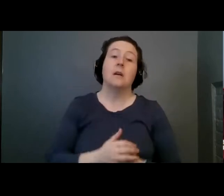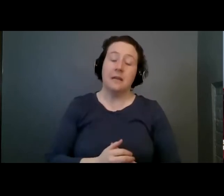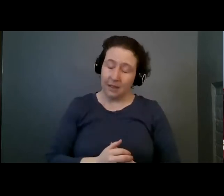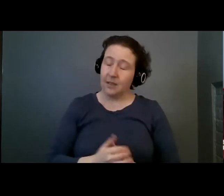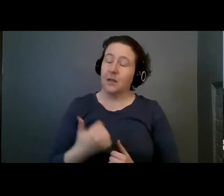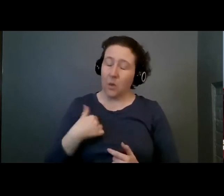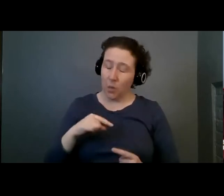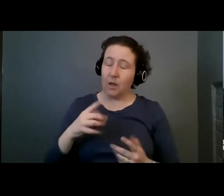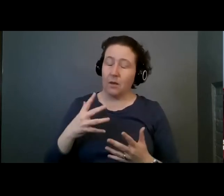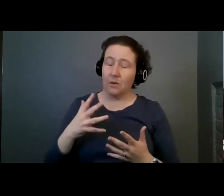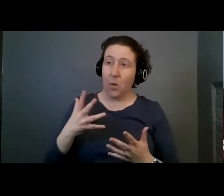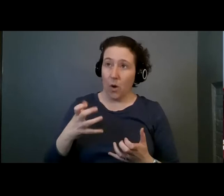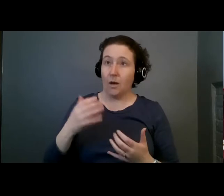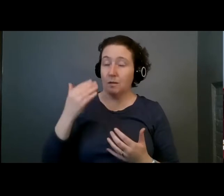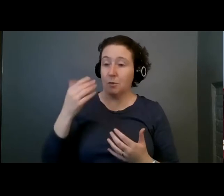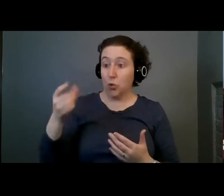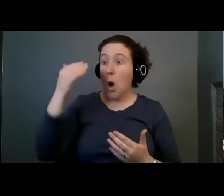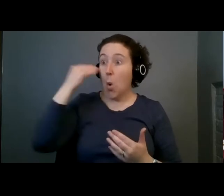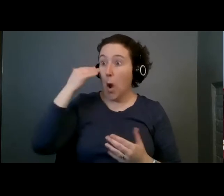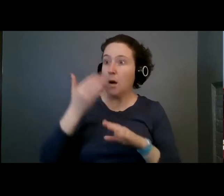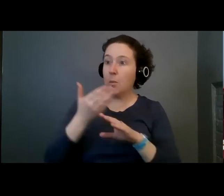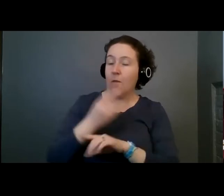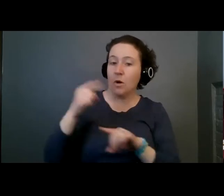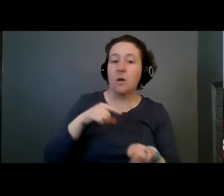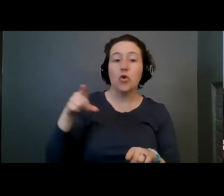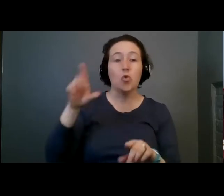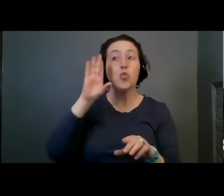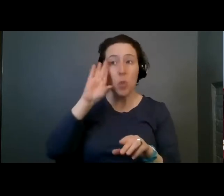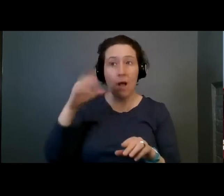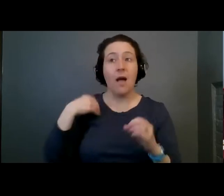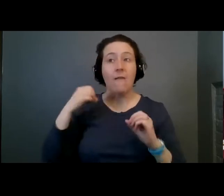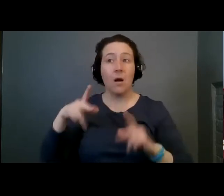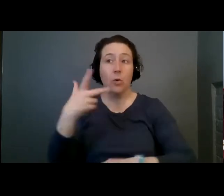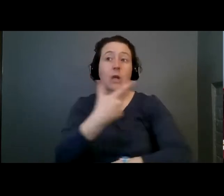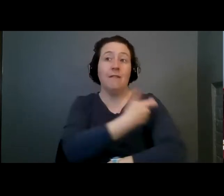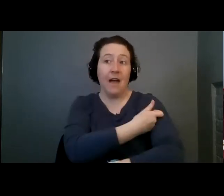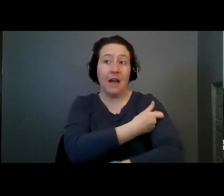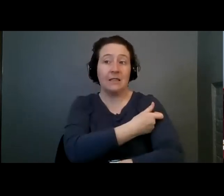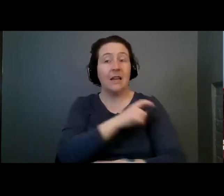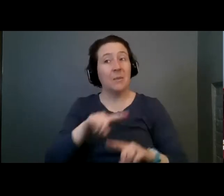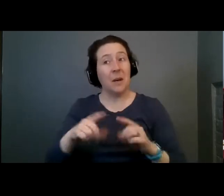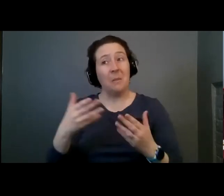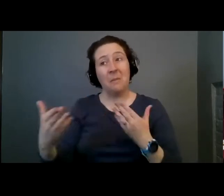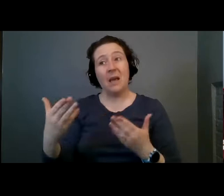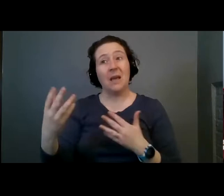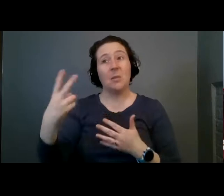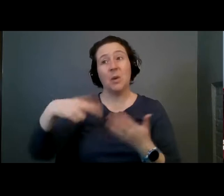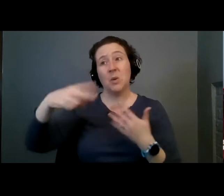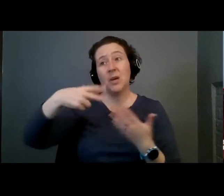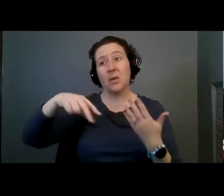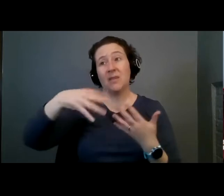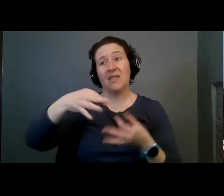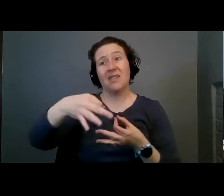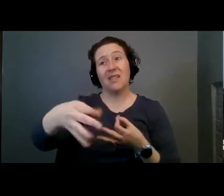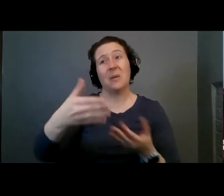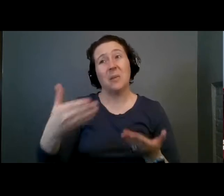manage your expectations. You will have a chance to receive your vaccination, but you could be weeks away